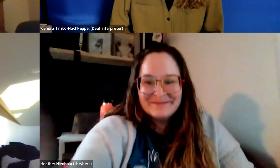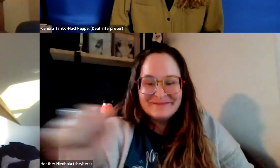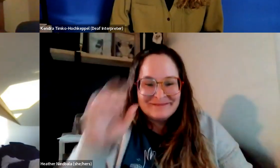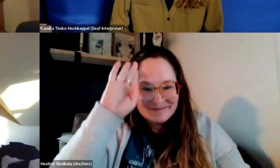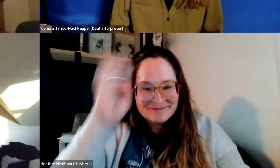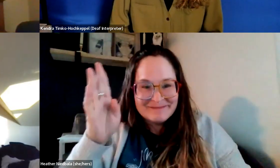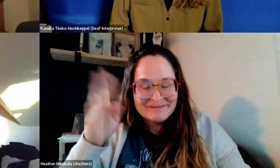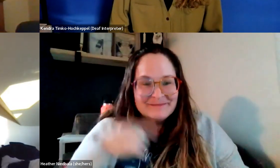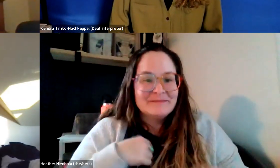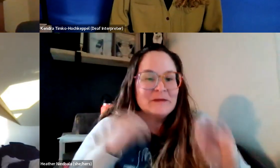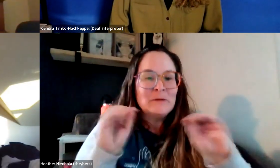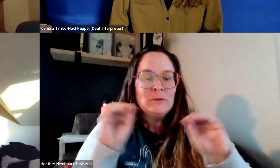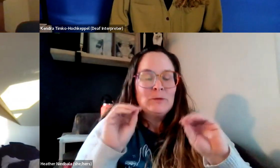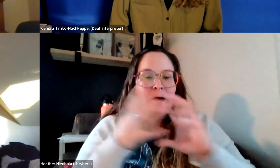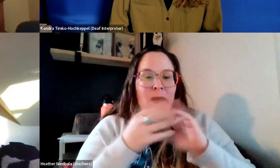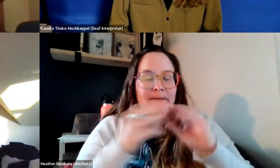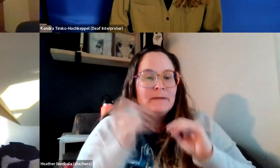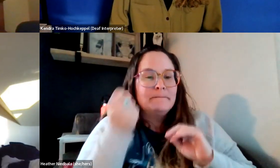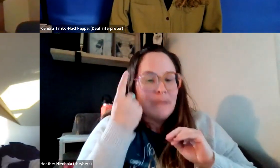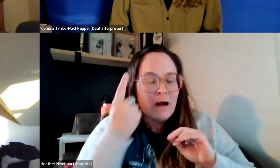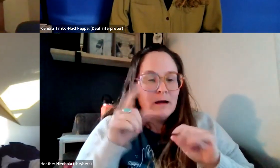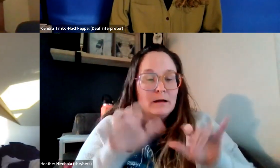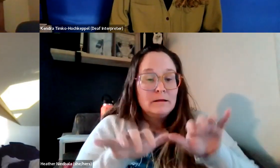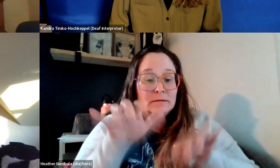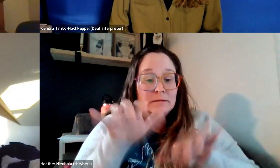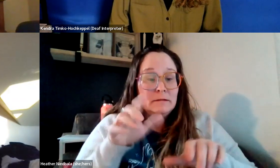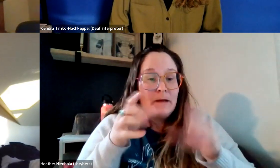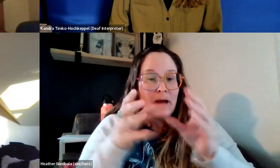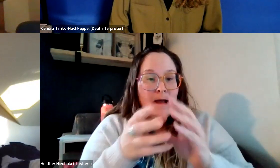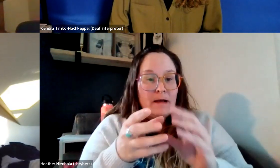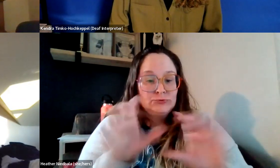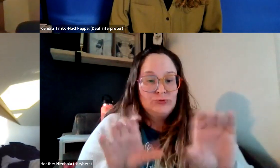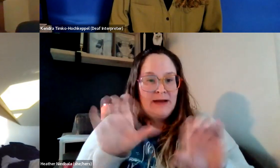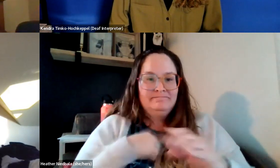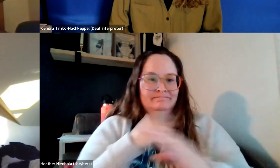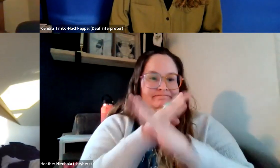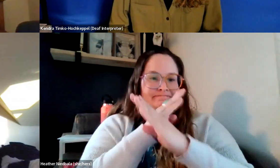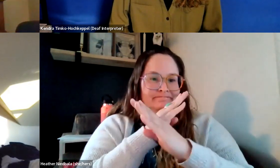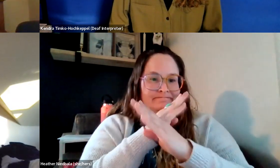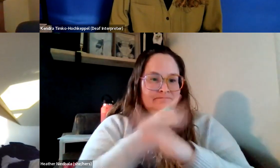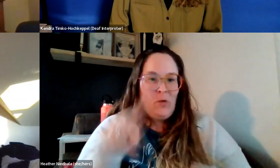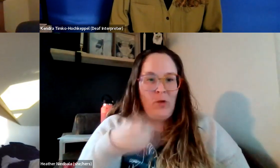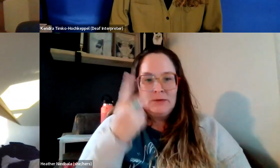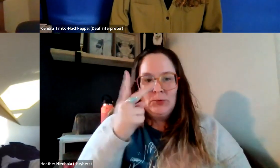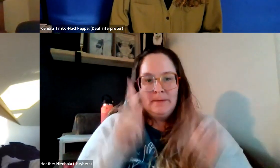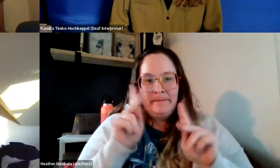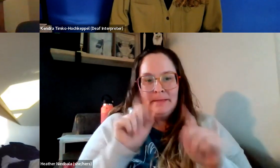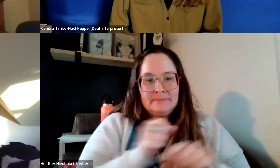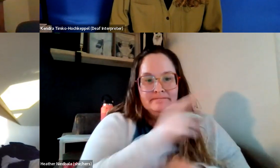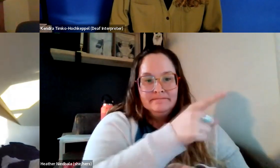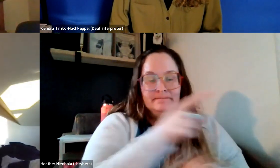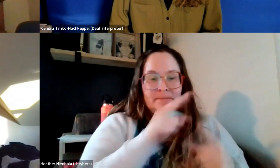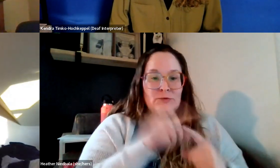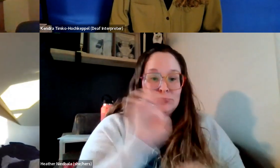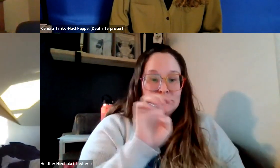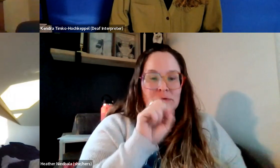Yes, this is Heather. Hello. I don't have a comment, but I was trying to